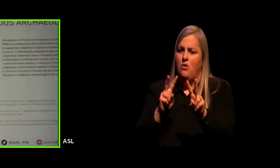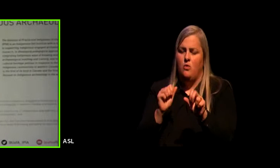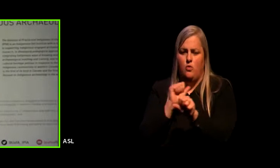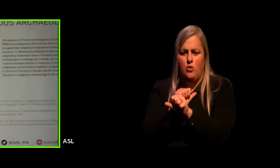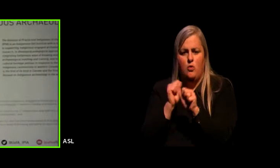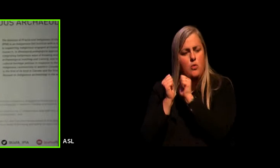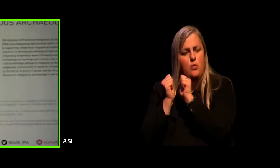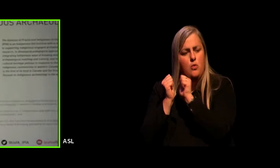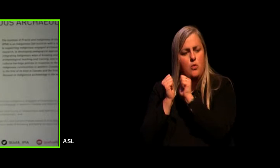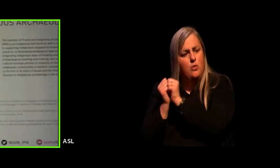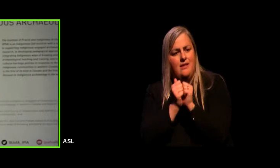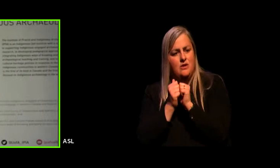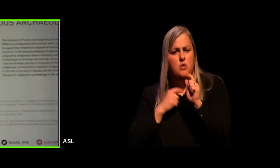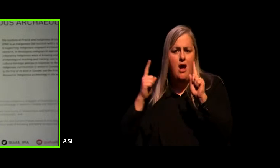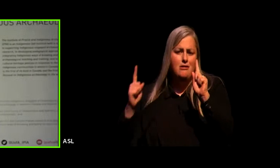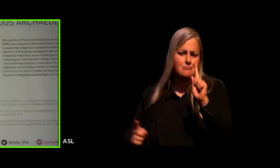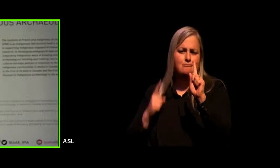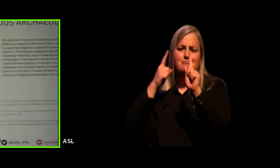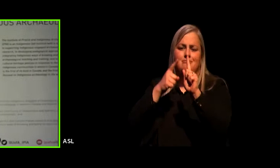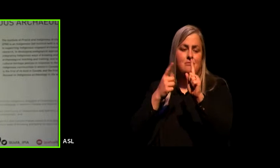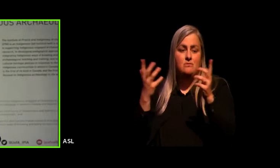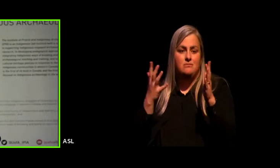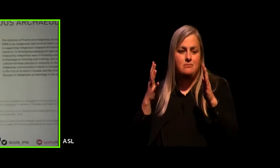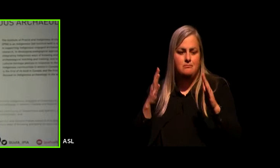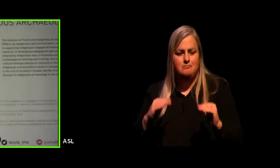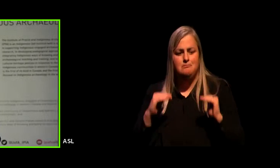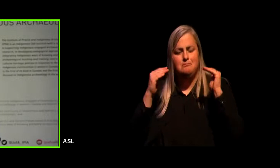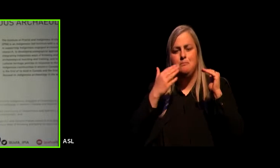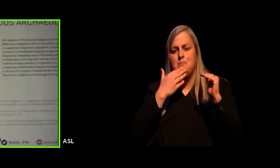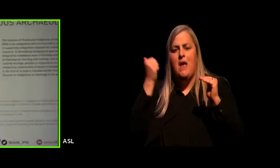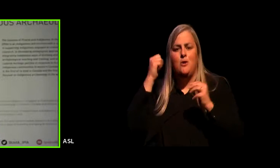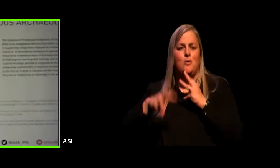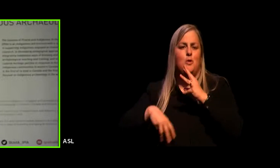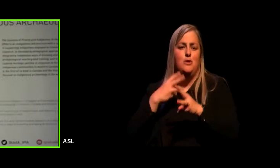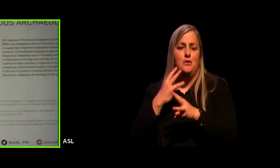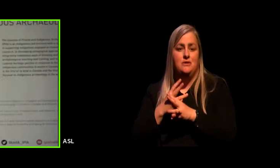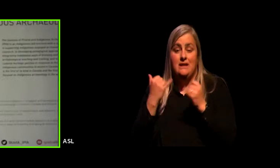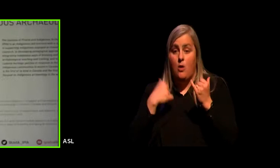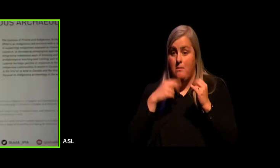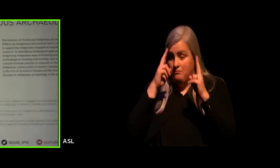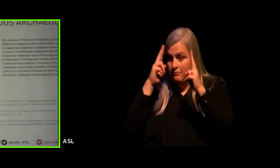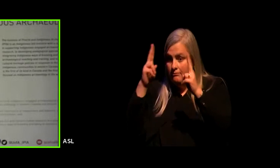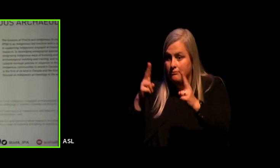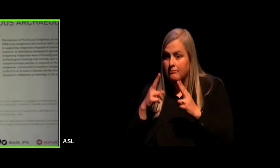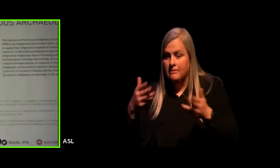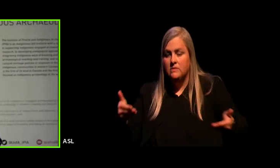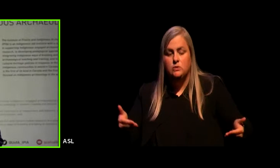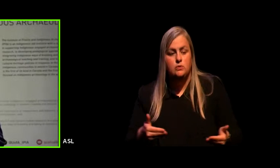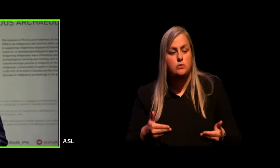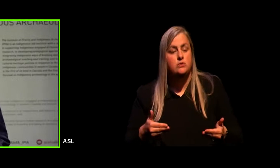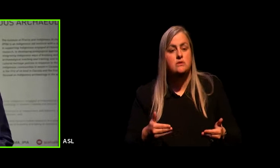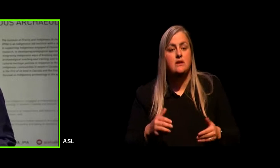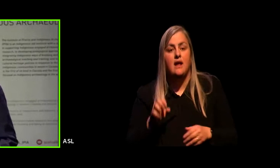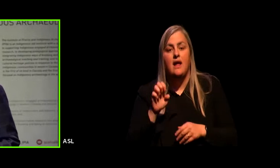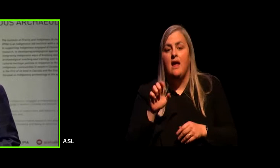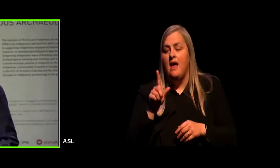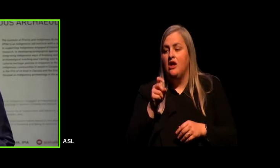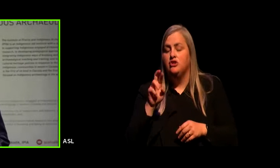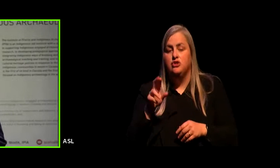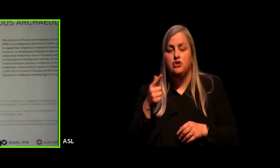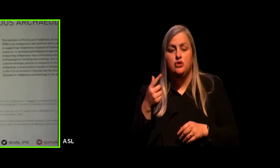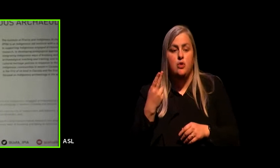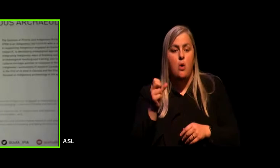vision for a better world. And now I am honored to introduce Elder Elmer Ghostkeeper, who will